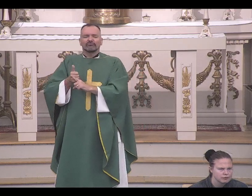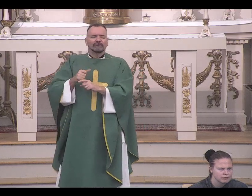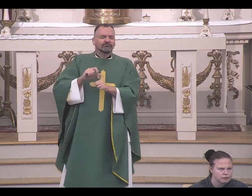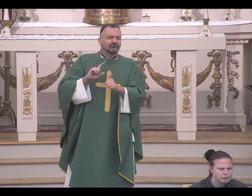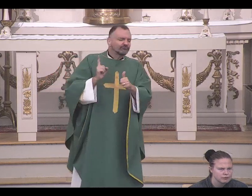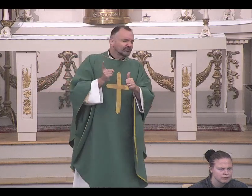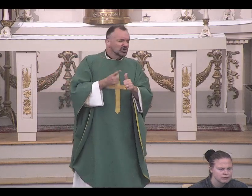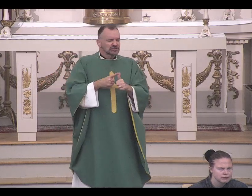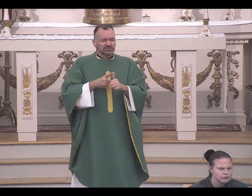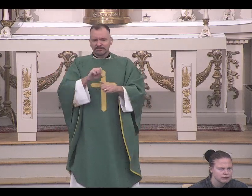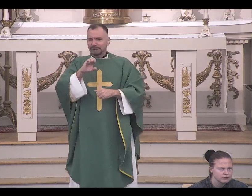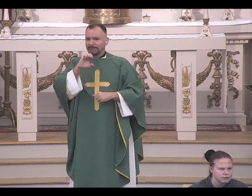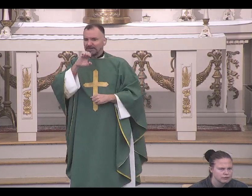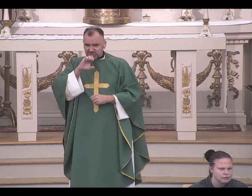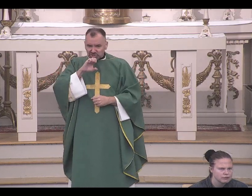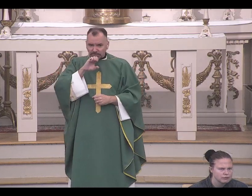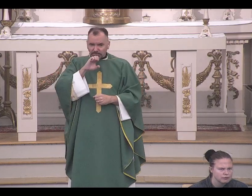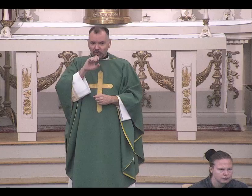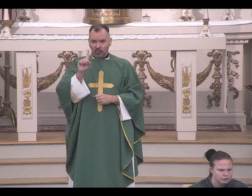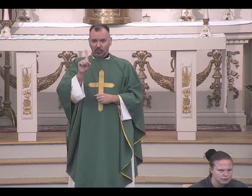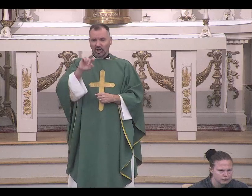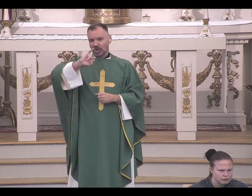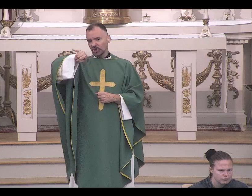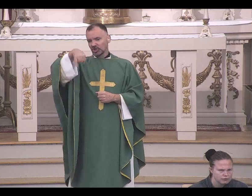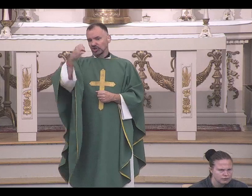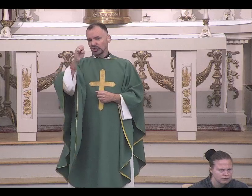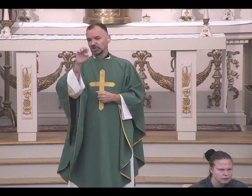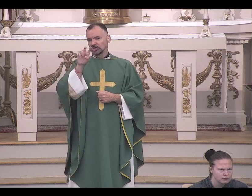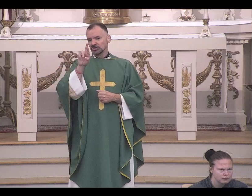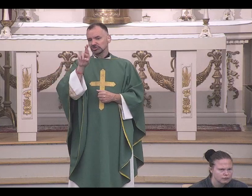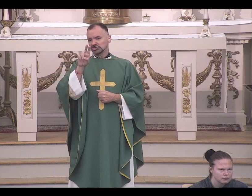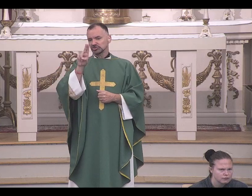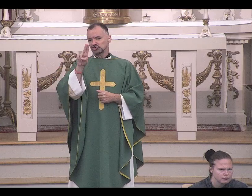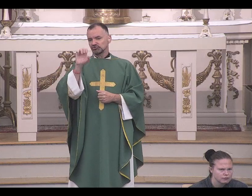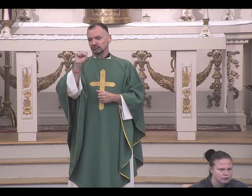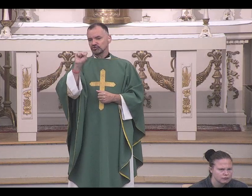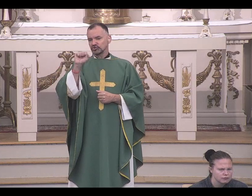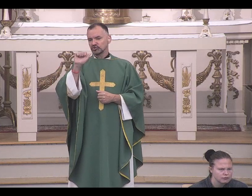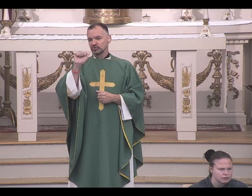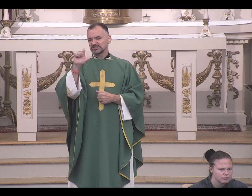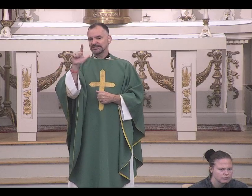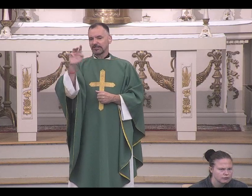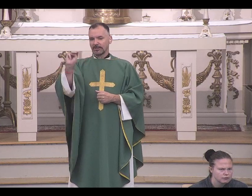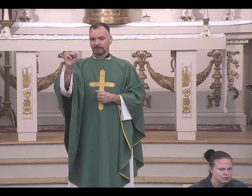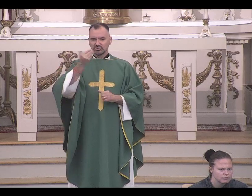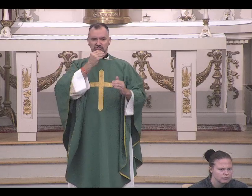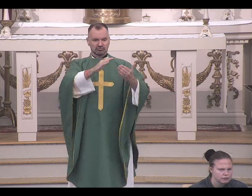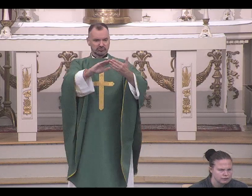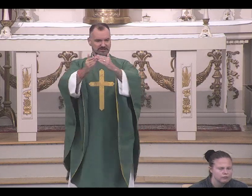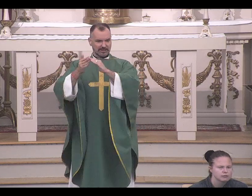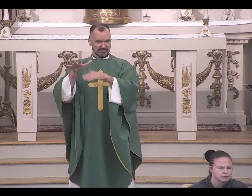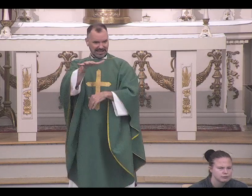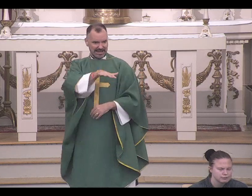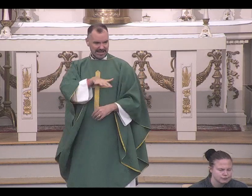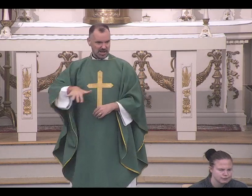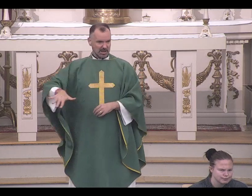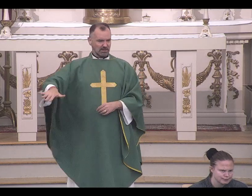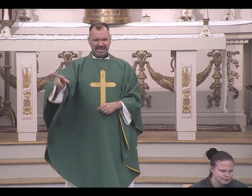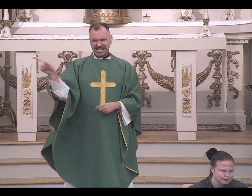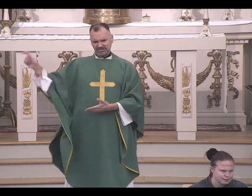way back when it was written, describes him as being a bishop in the